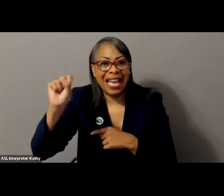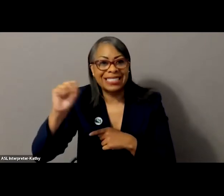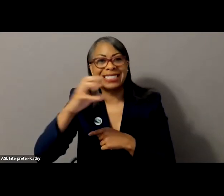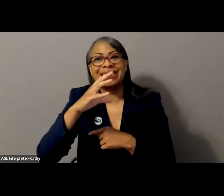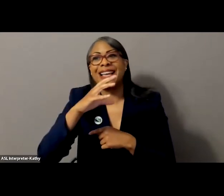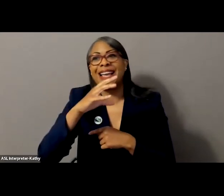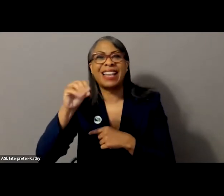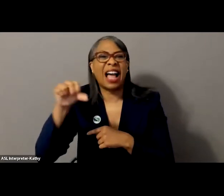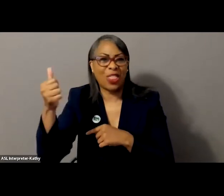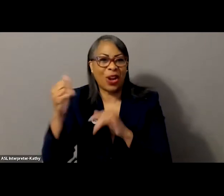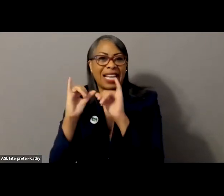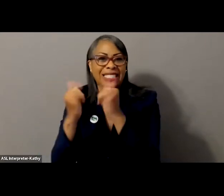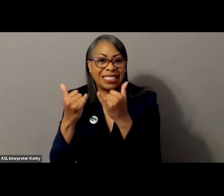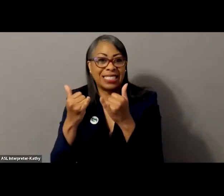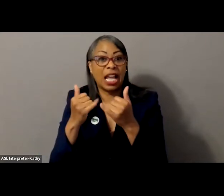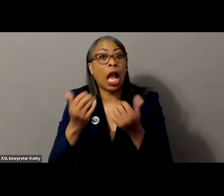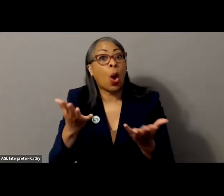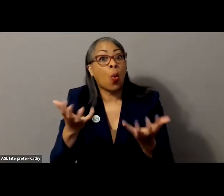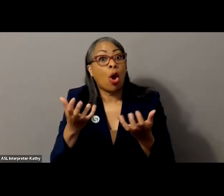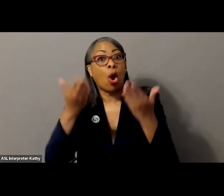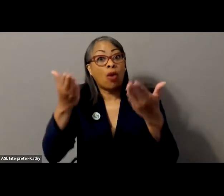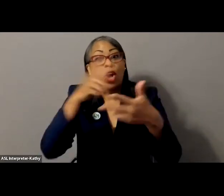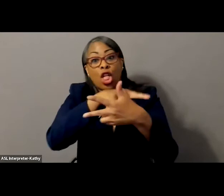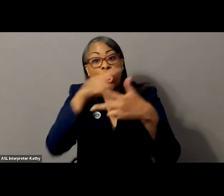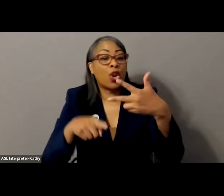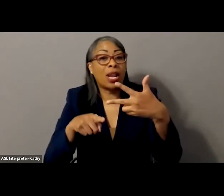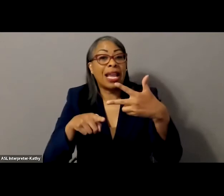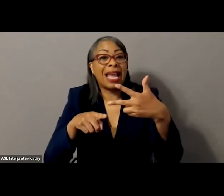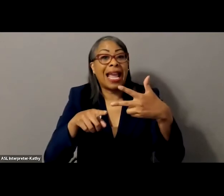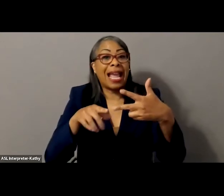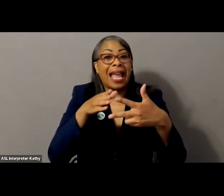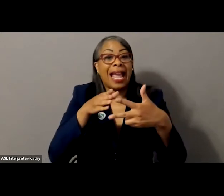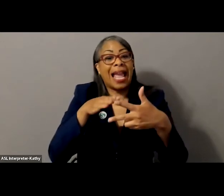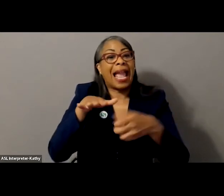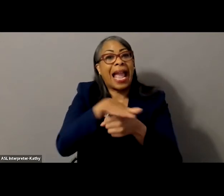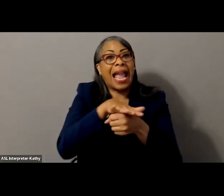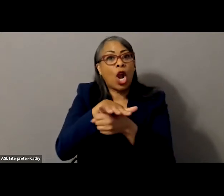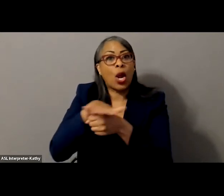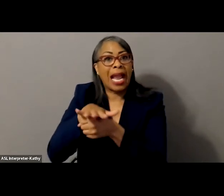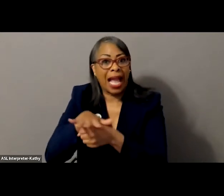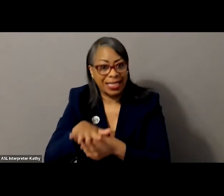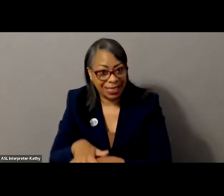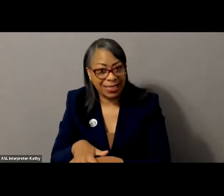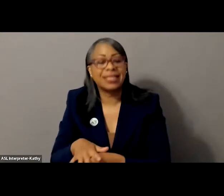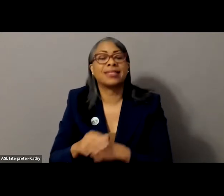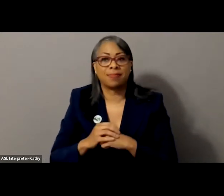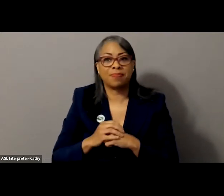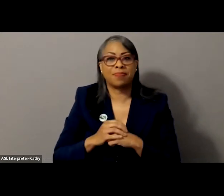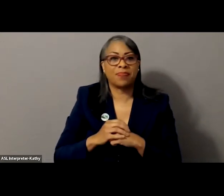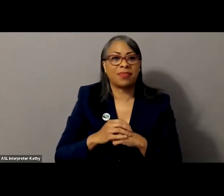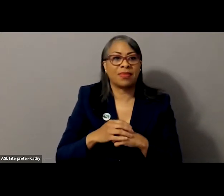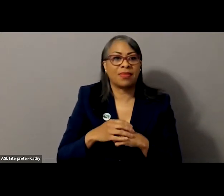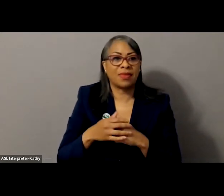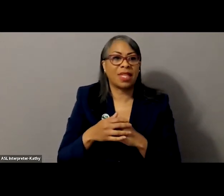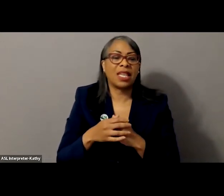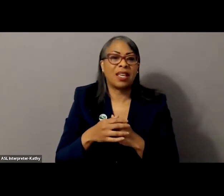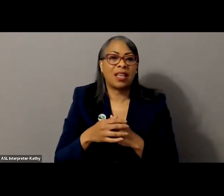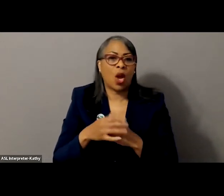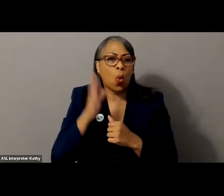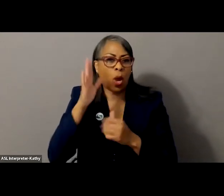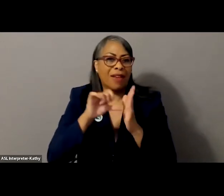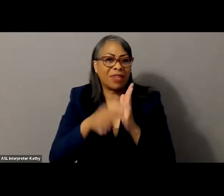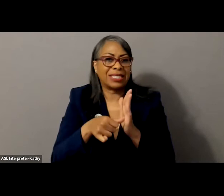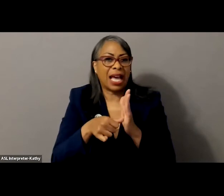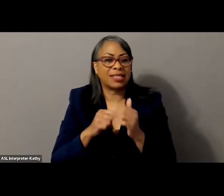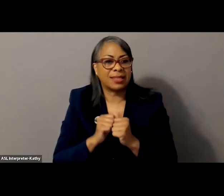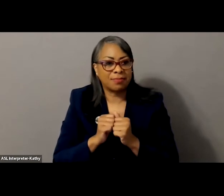agencies. So I want to offer three specific areas of reflection that try to embed the key themes of the report, and in a particular